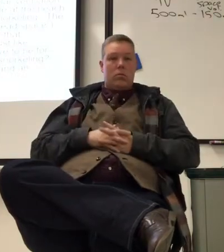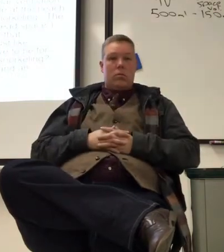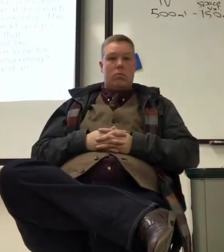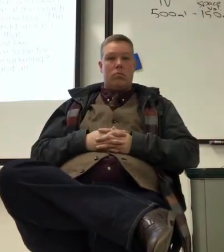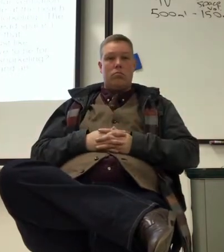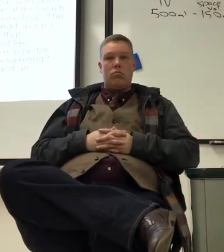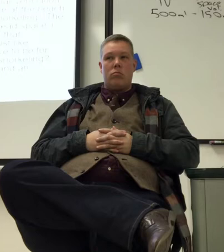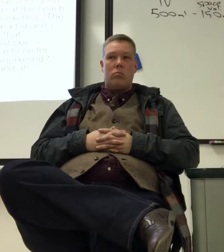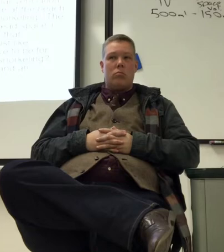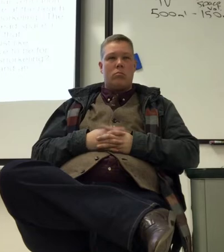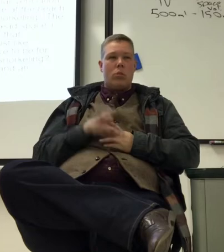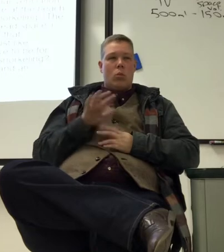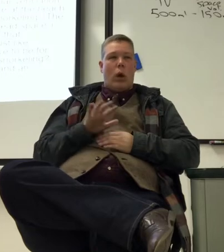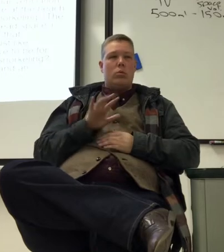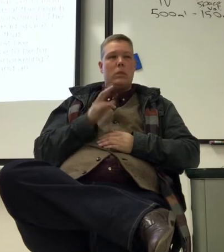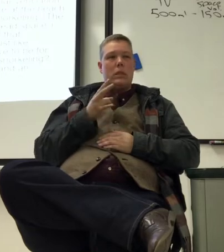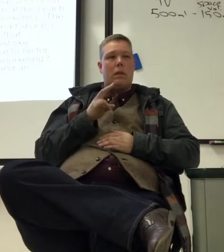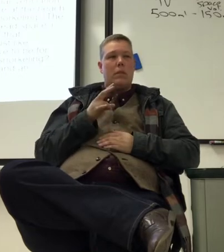Yeah, about 17.